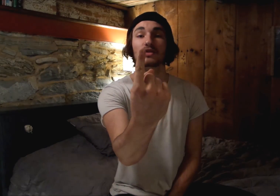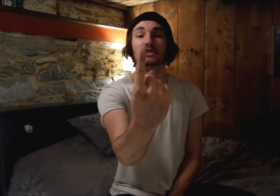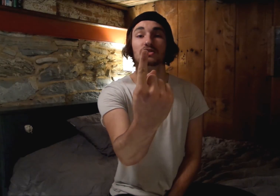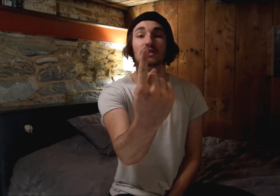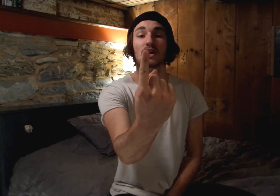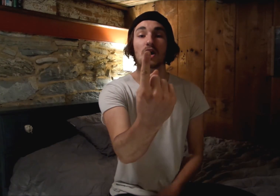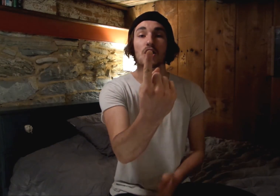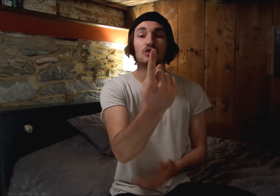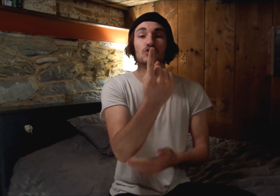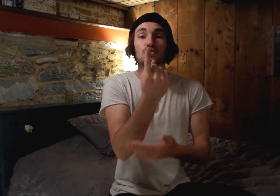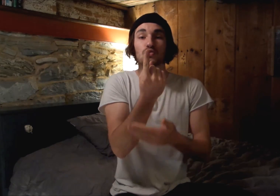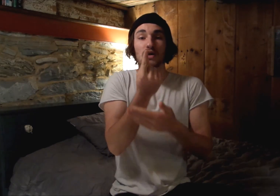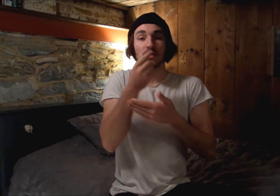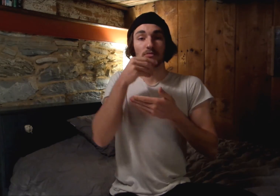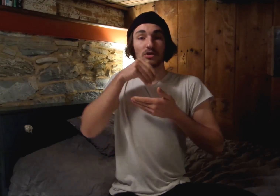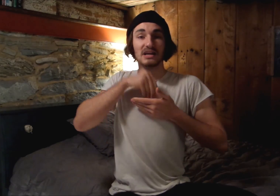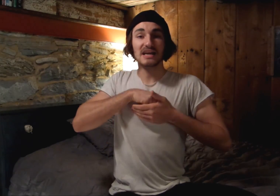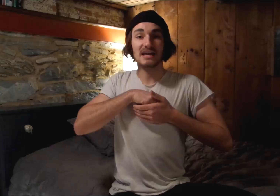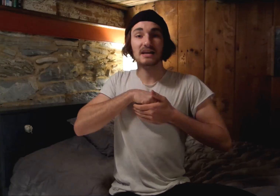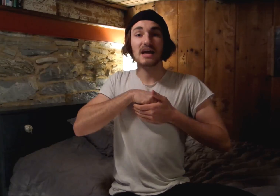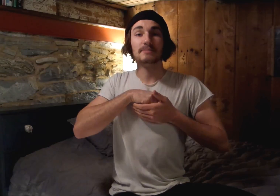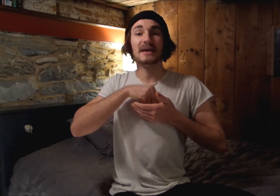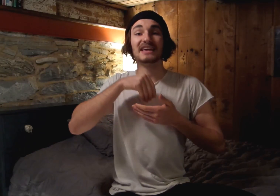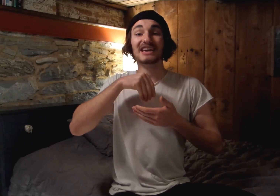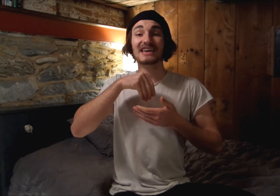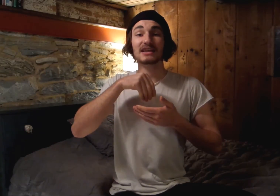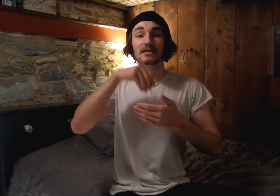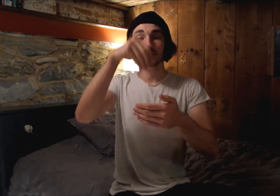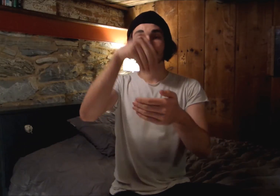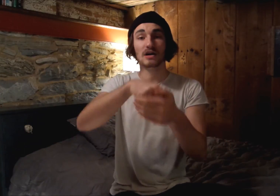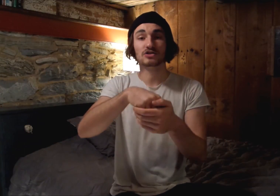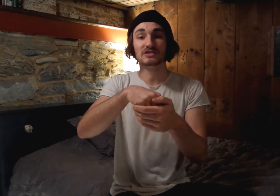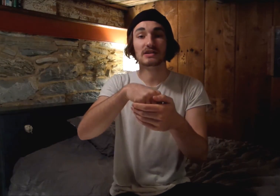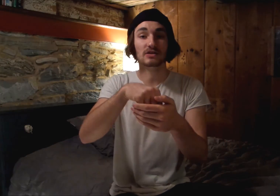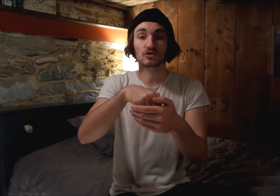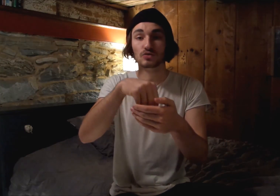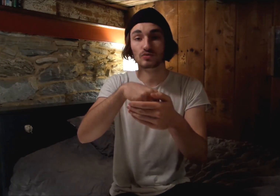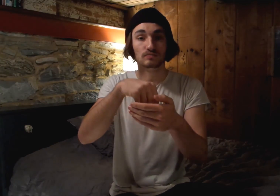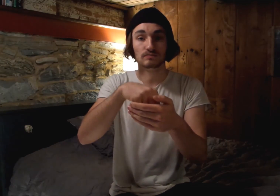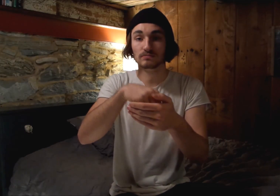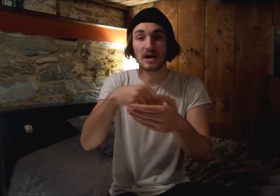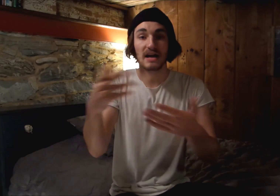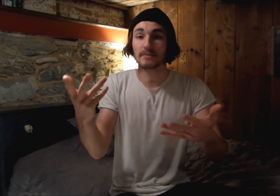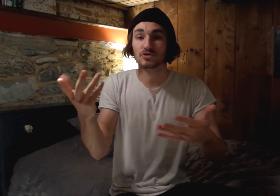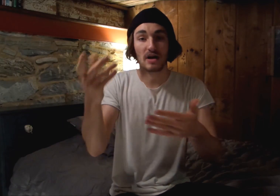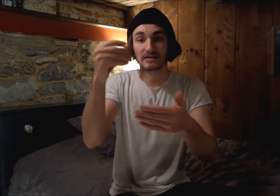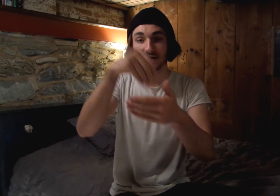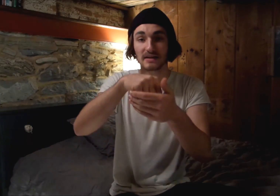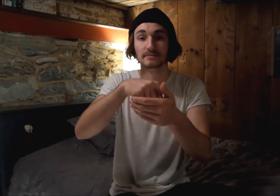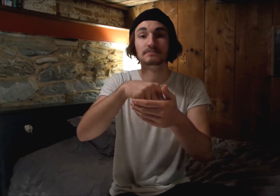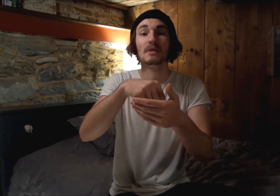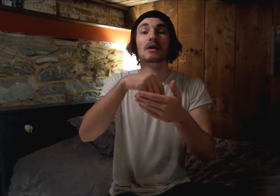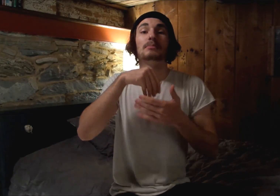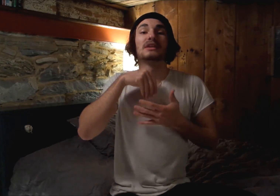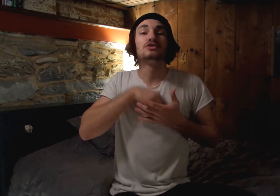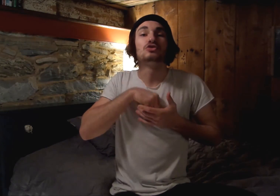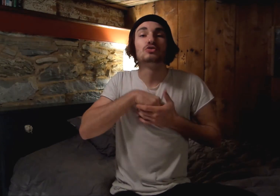direction. You come on in, and make in not just into an abstract in, but into